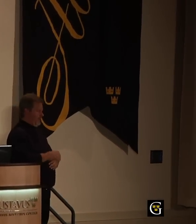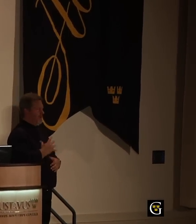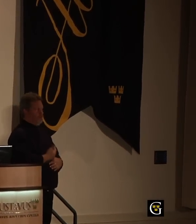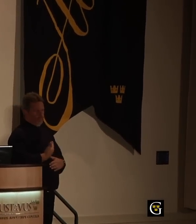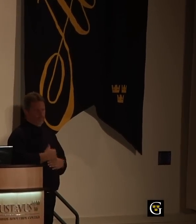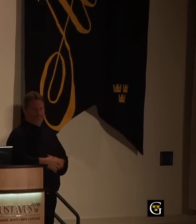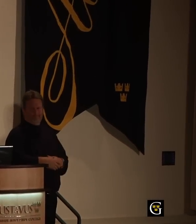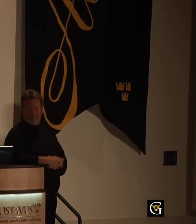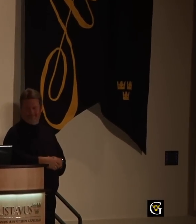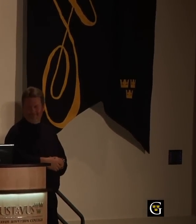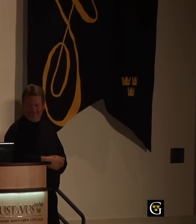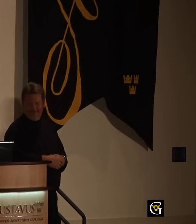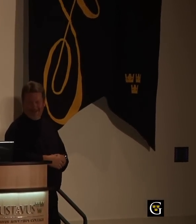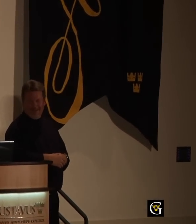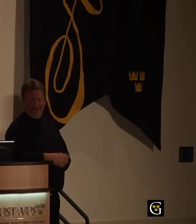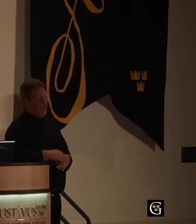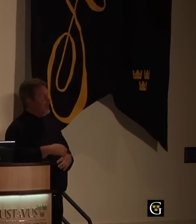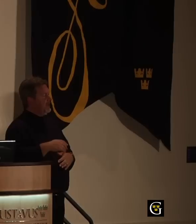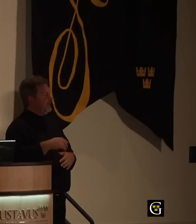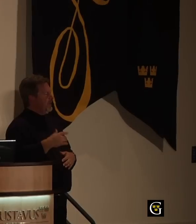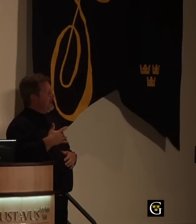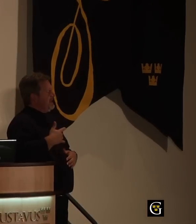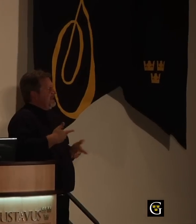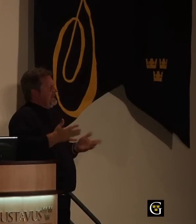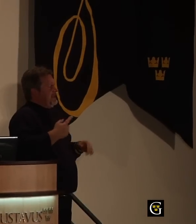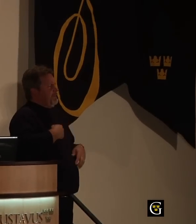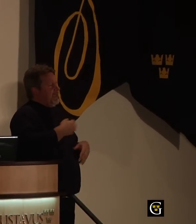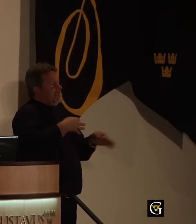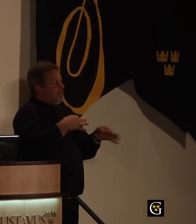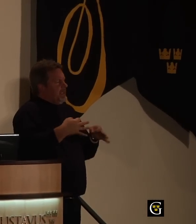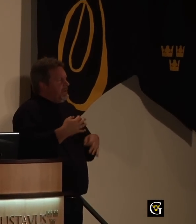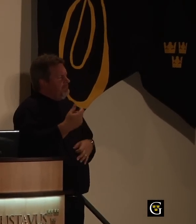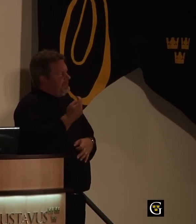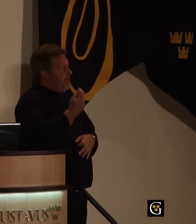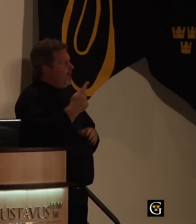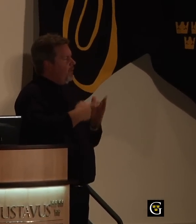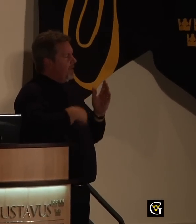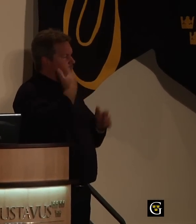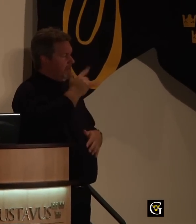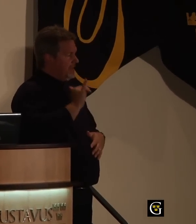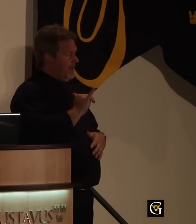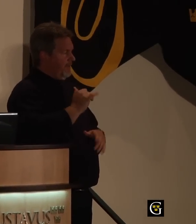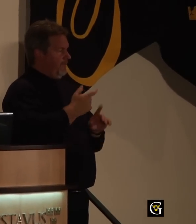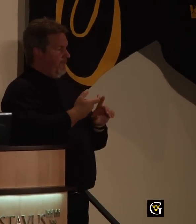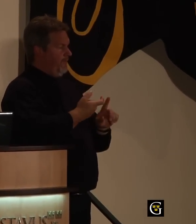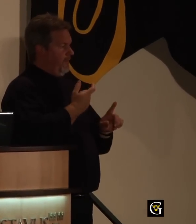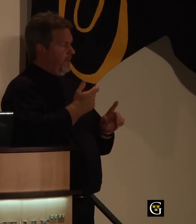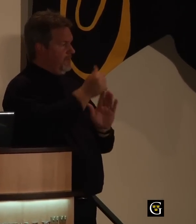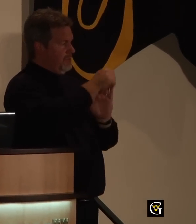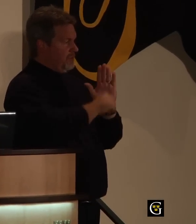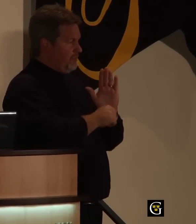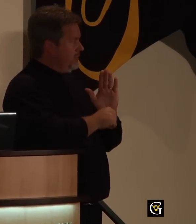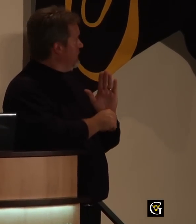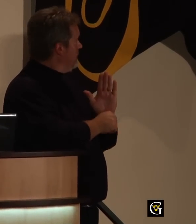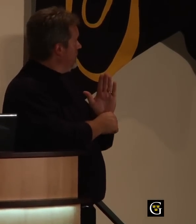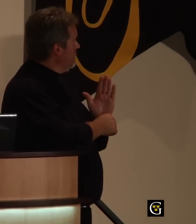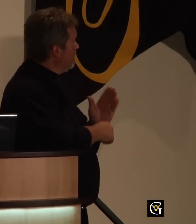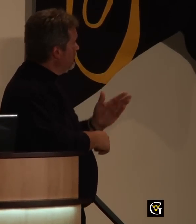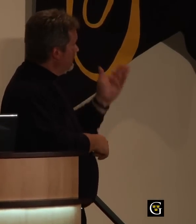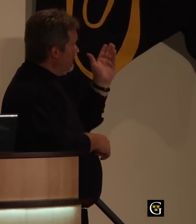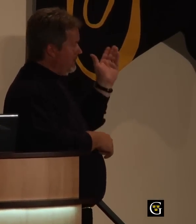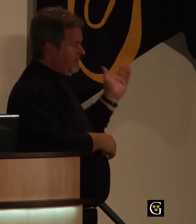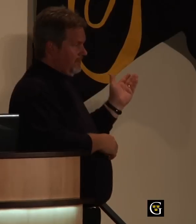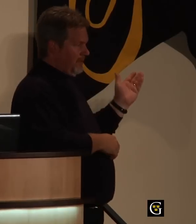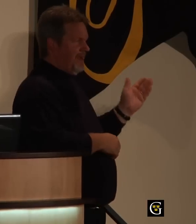So let me give you a sense of what a cochlear implant looks like on a surgical perspective. Now this is like